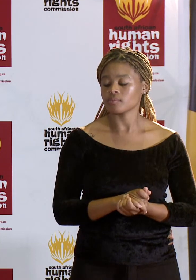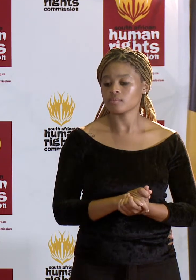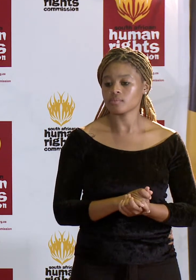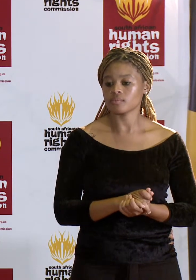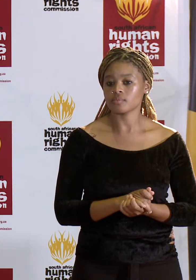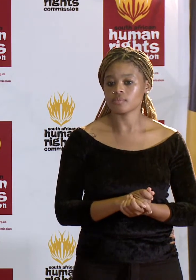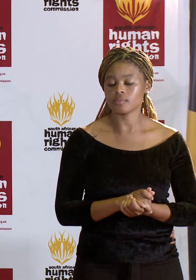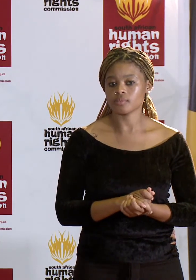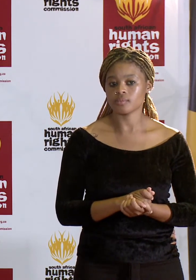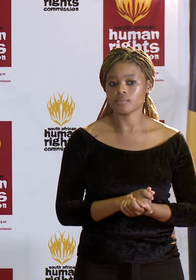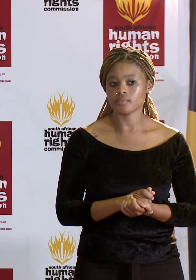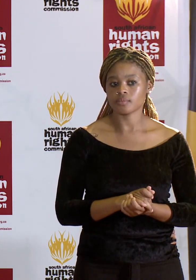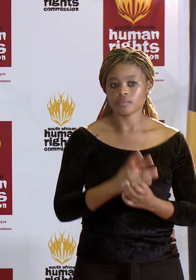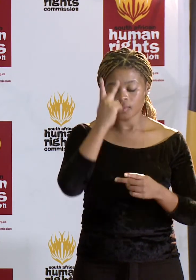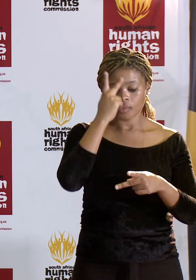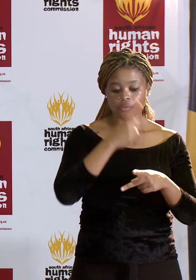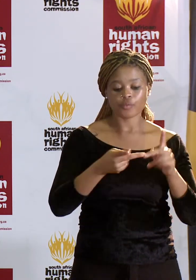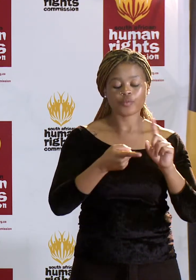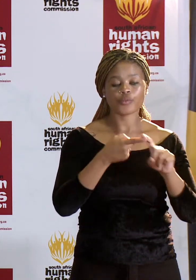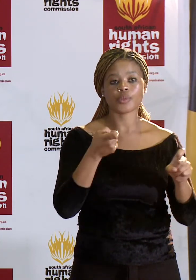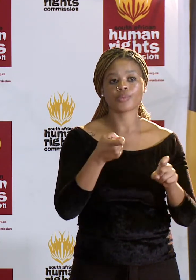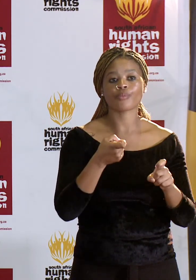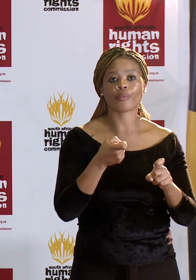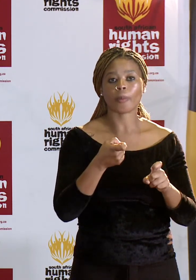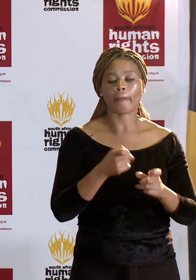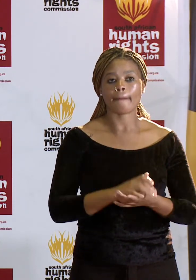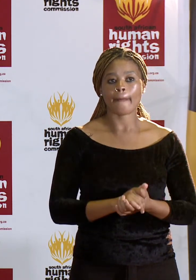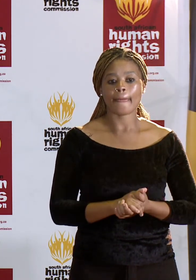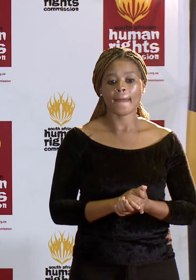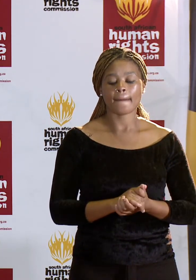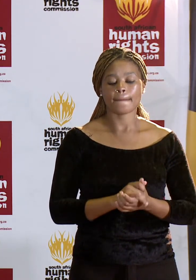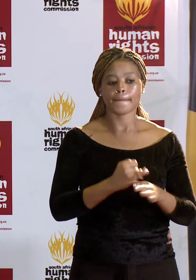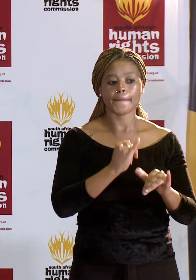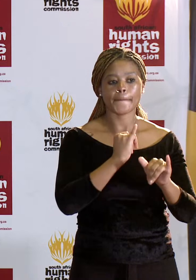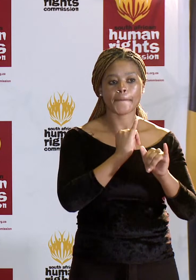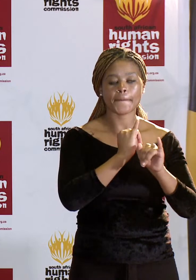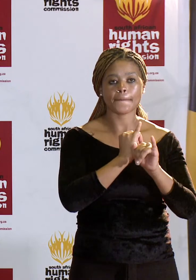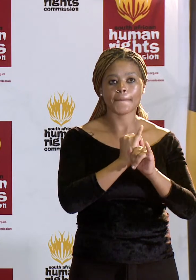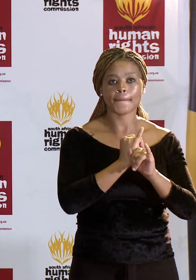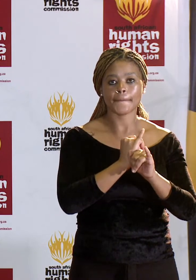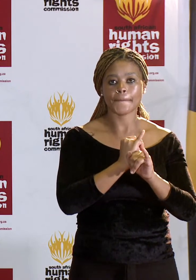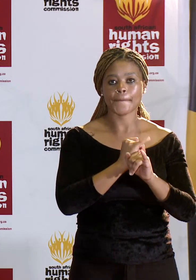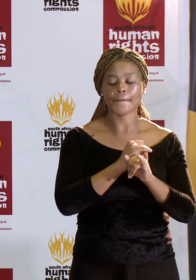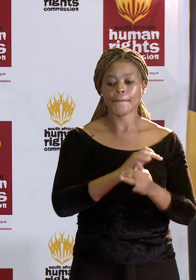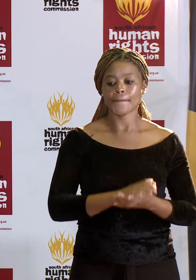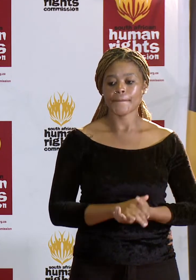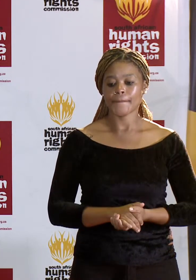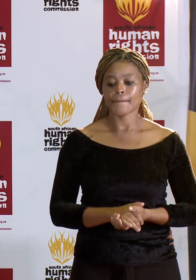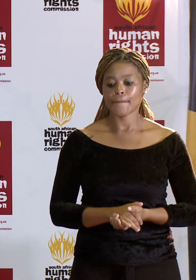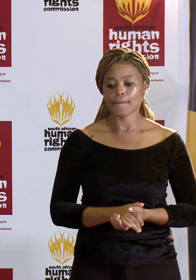the professors from the institution,